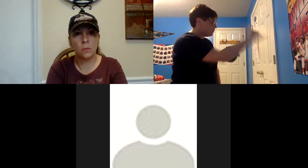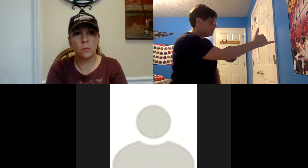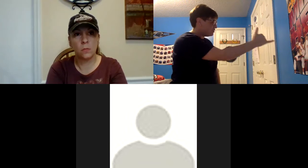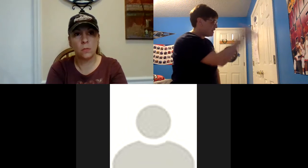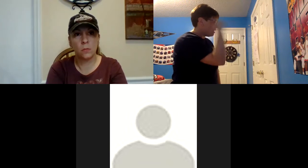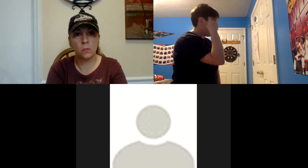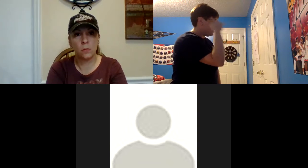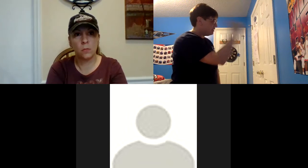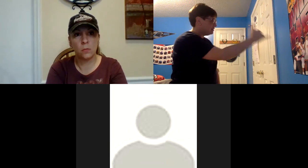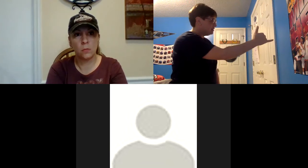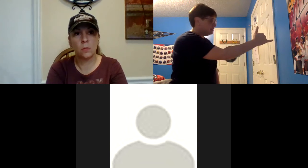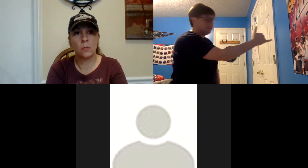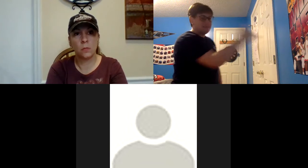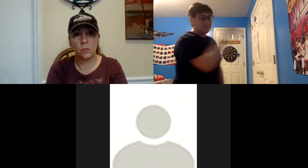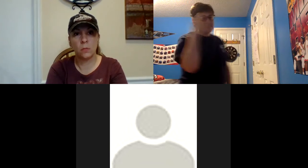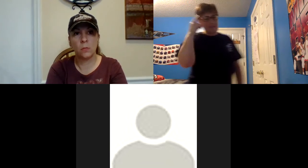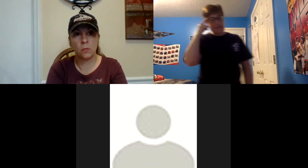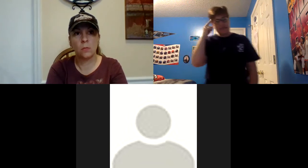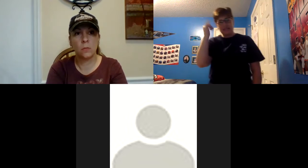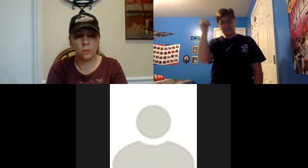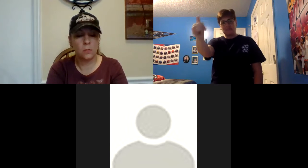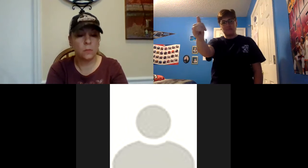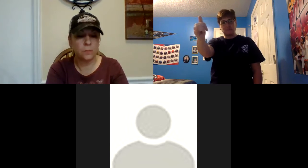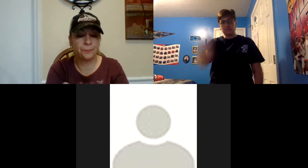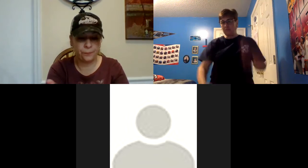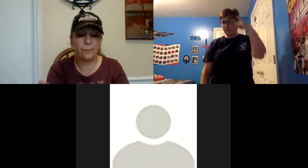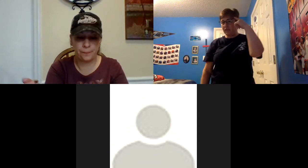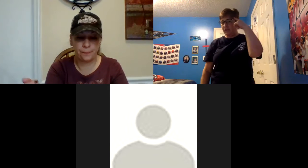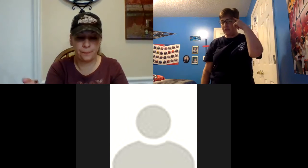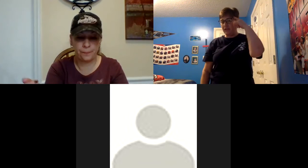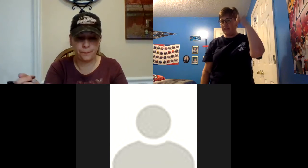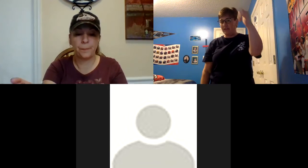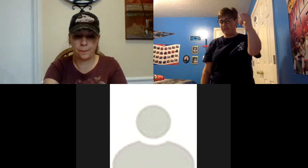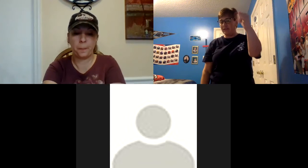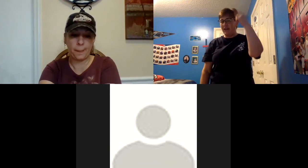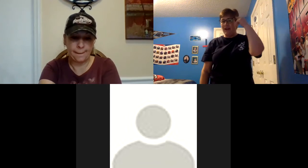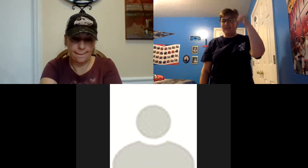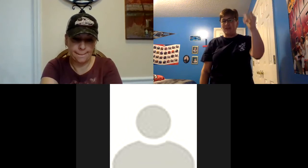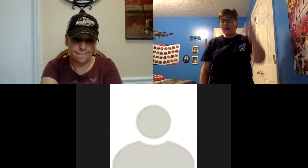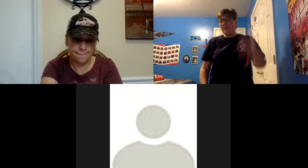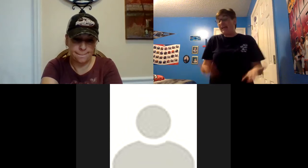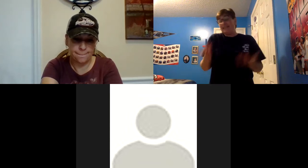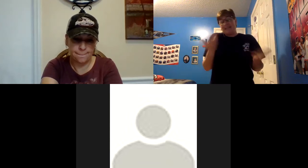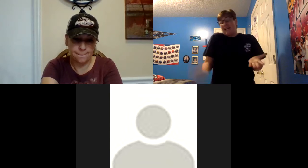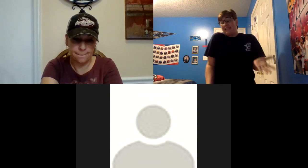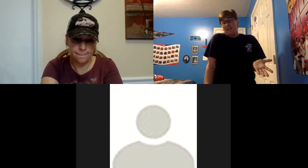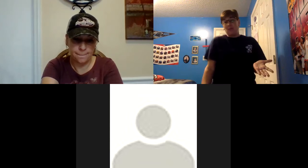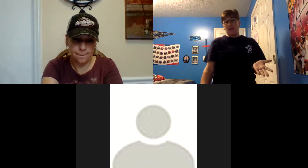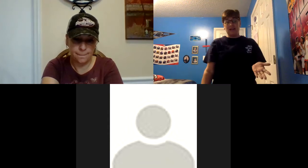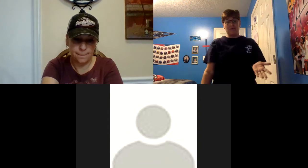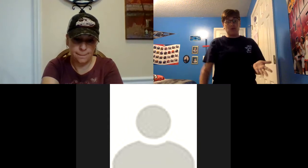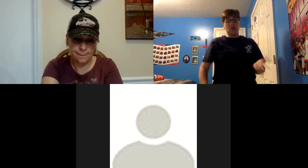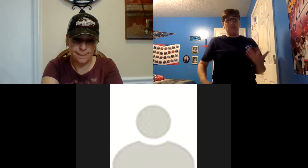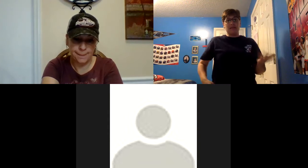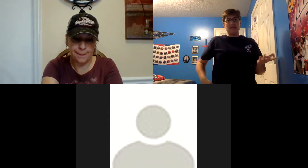doing forever that way. Does that make sense? You know, so left-handers. So, I mean, that's not the